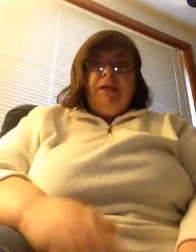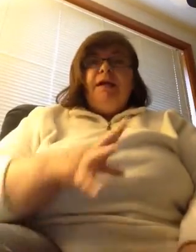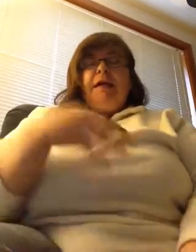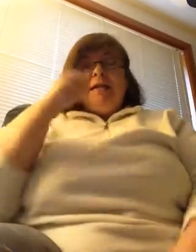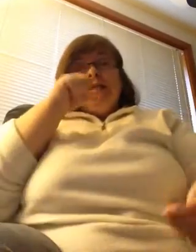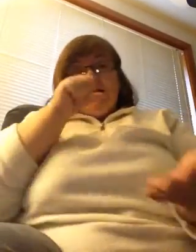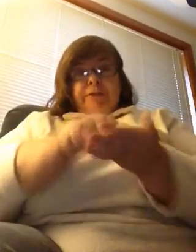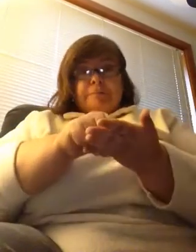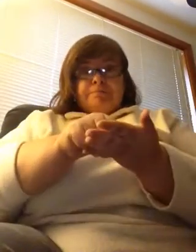And the letter